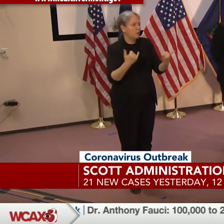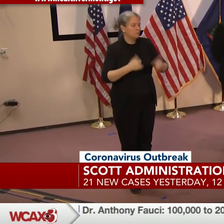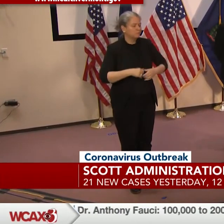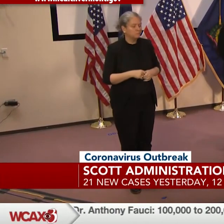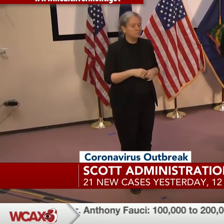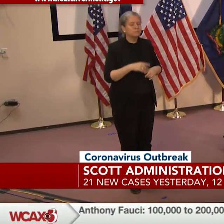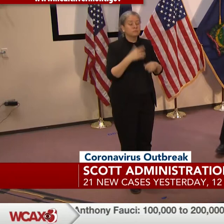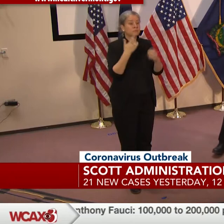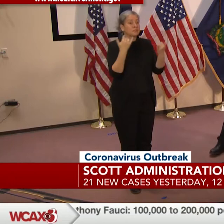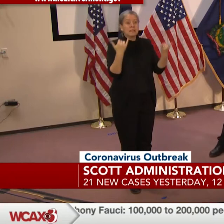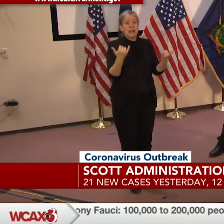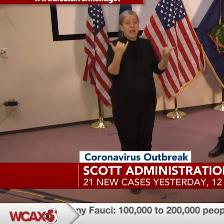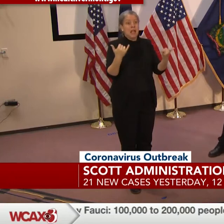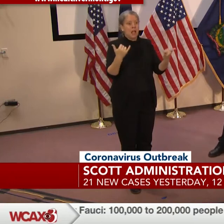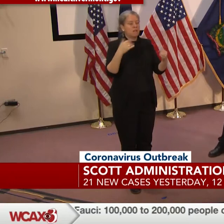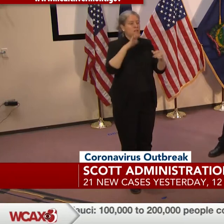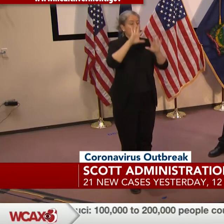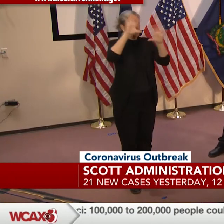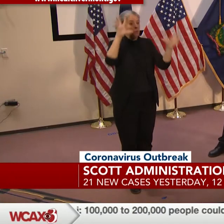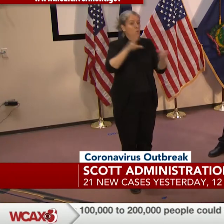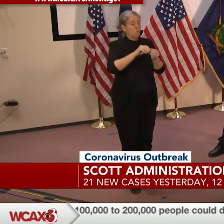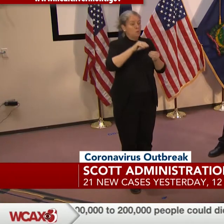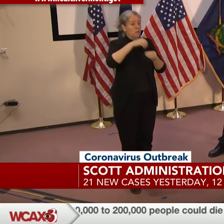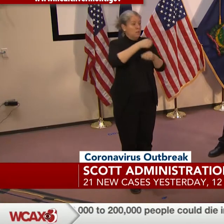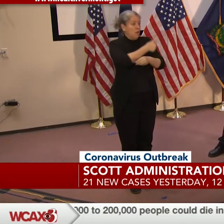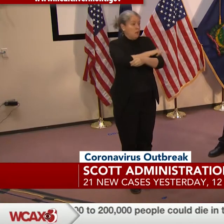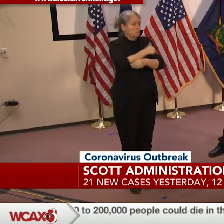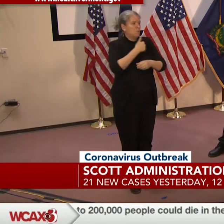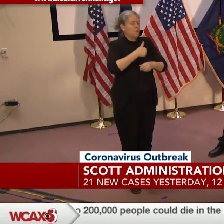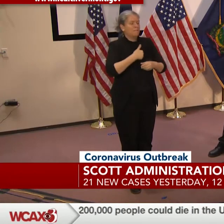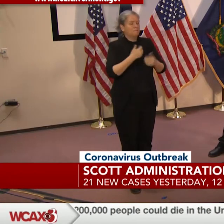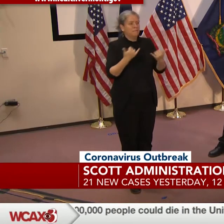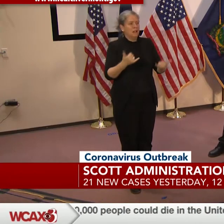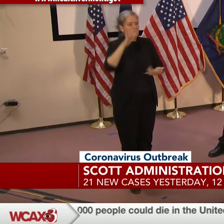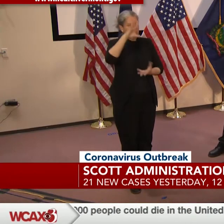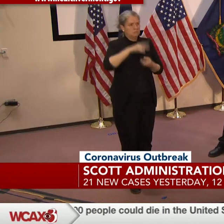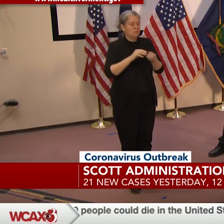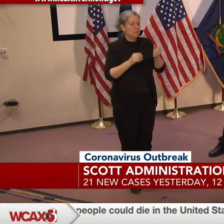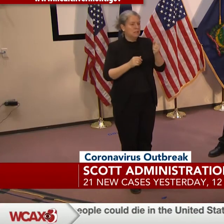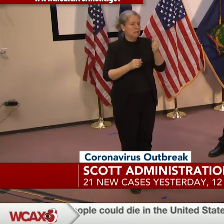in all our hospitals, we have 19